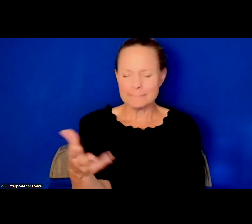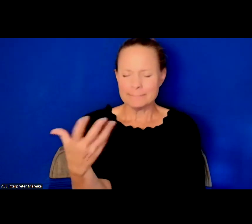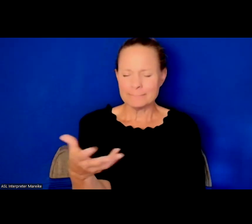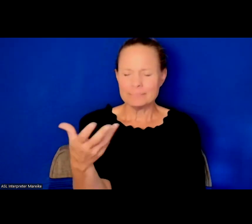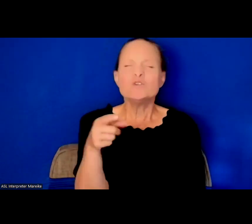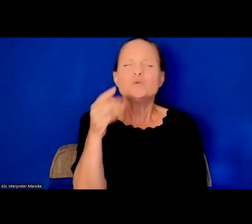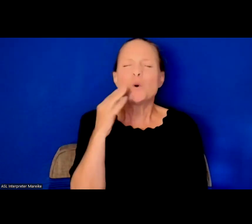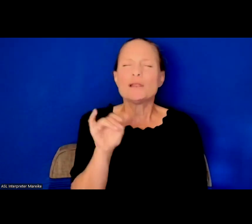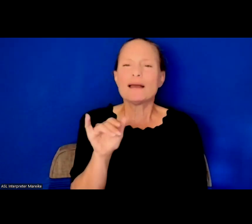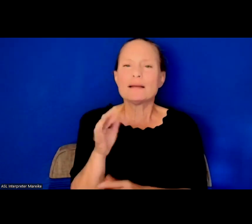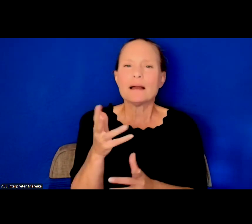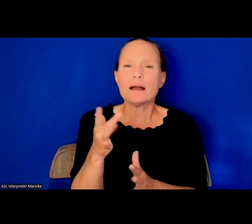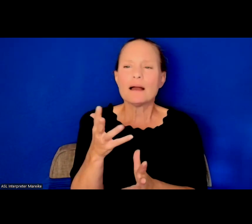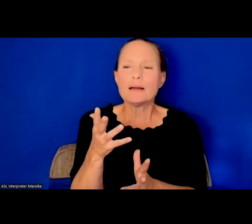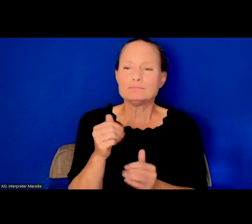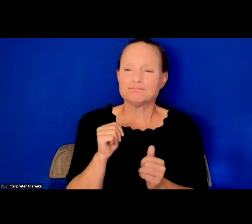Like